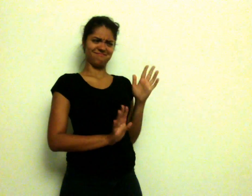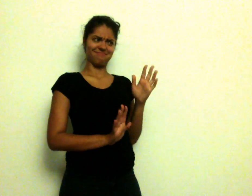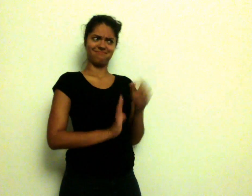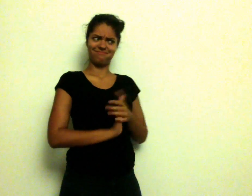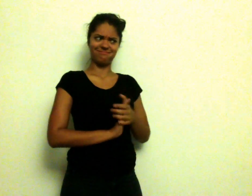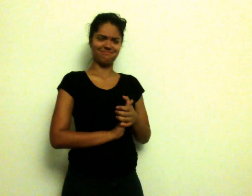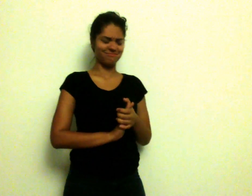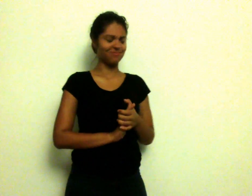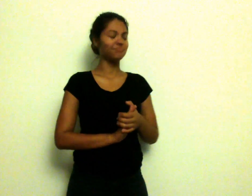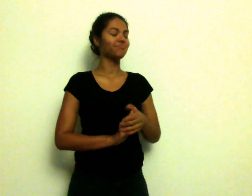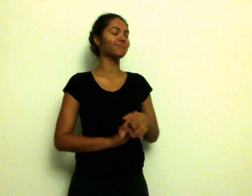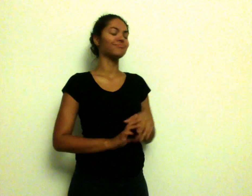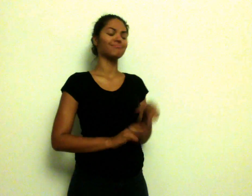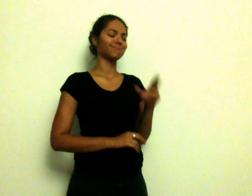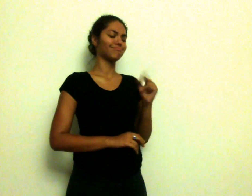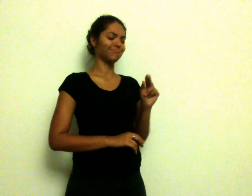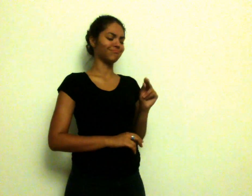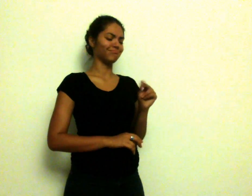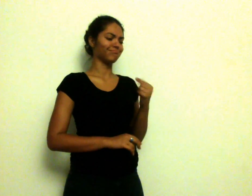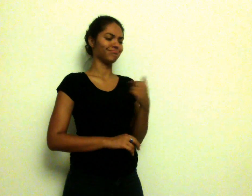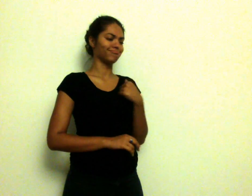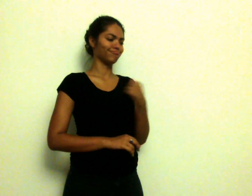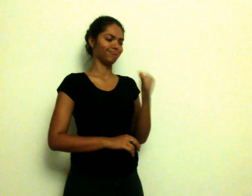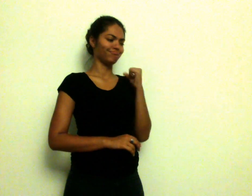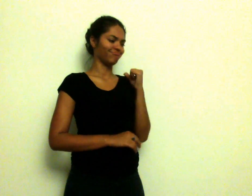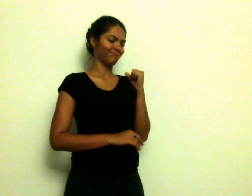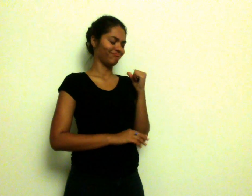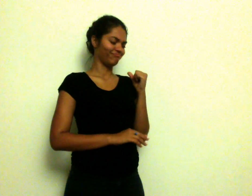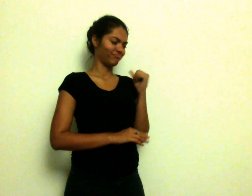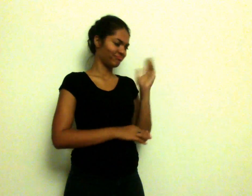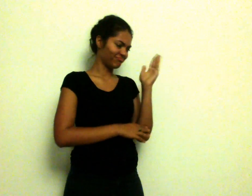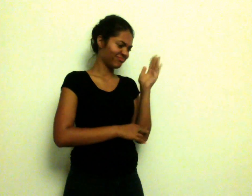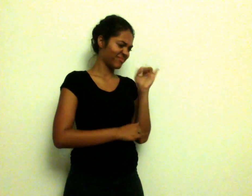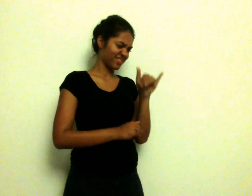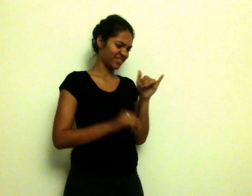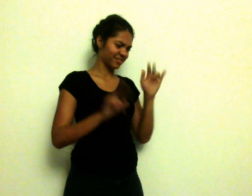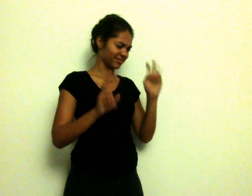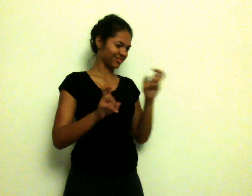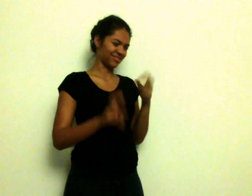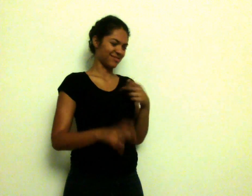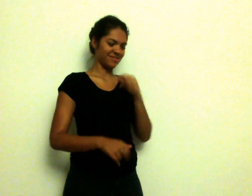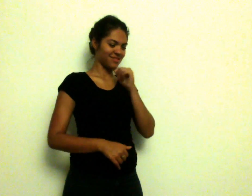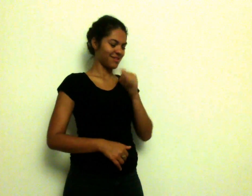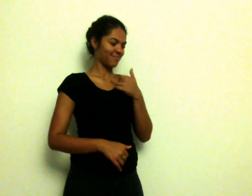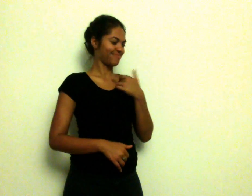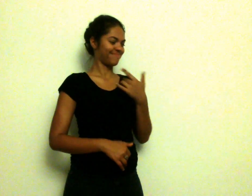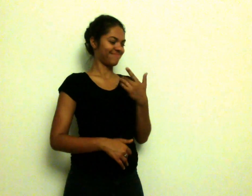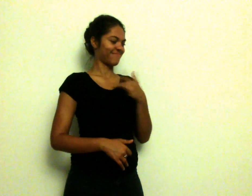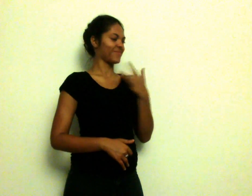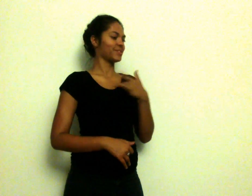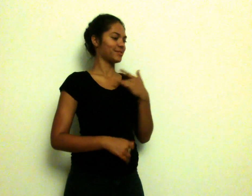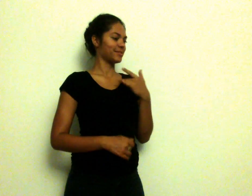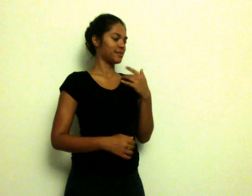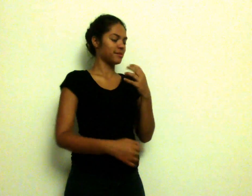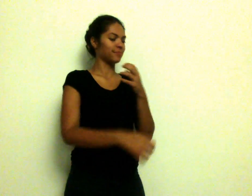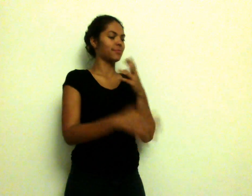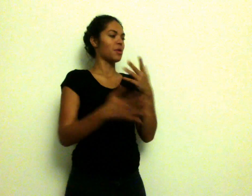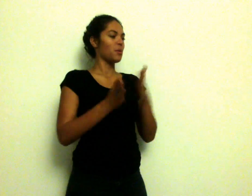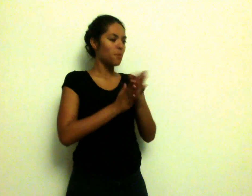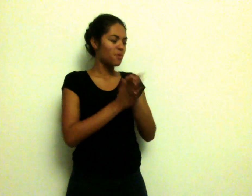said, no. I said, even if they weren't going to rip me to shreds, that's not what I want to talk about. I said, but I tell you what, one night this week I'm speaking on